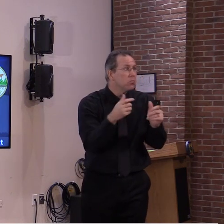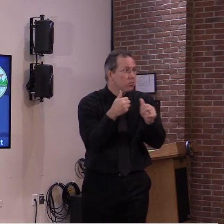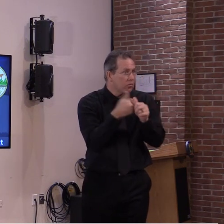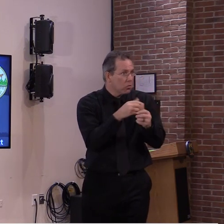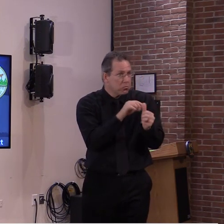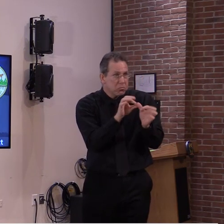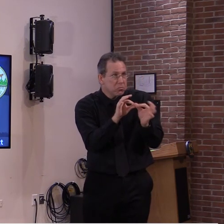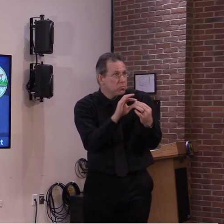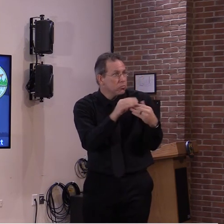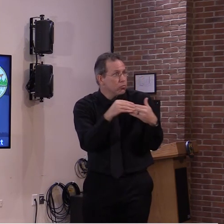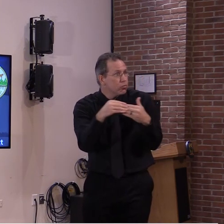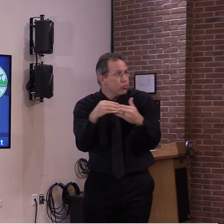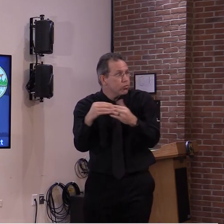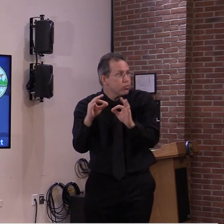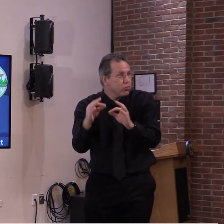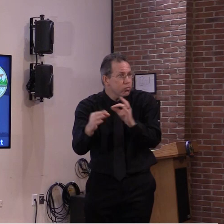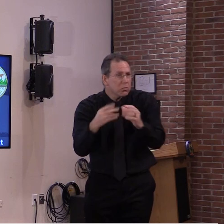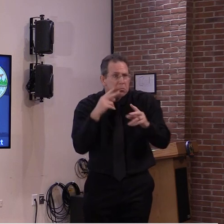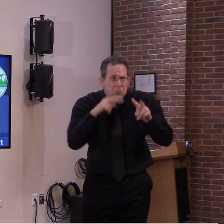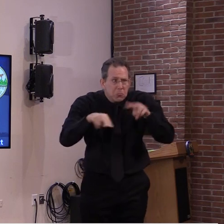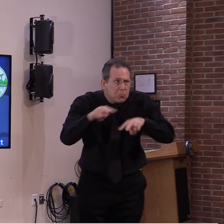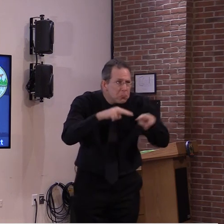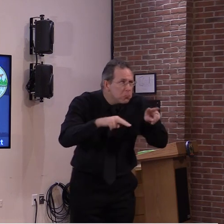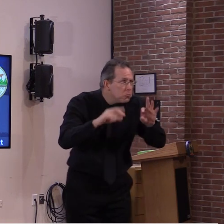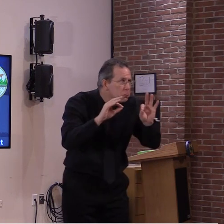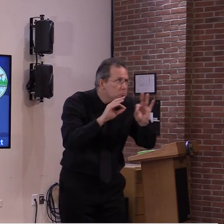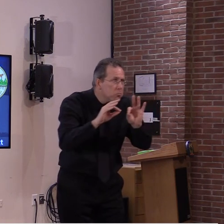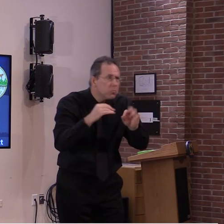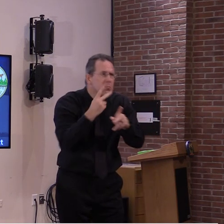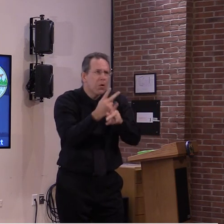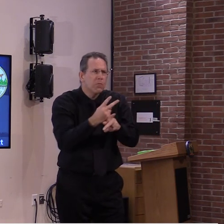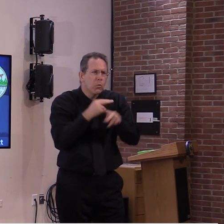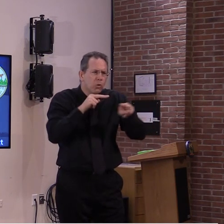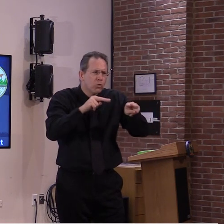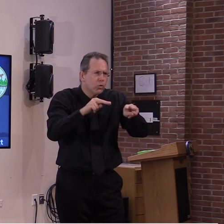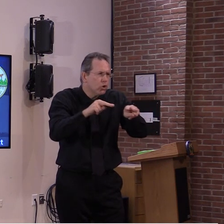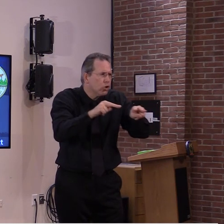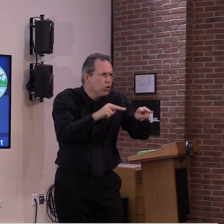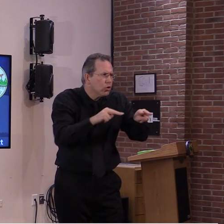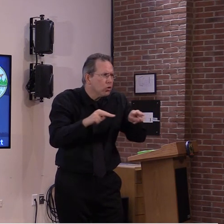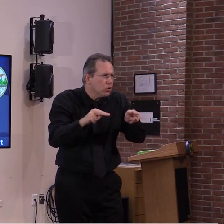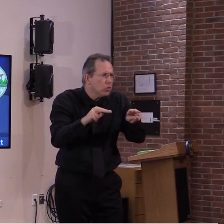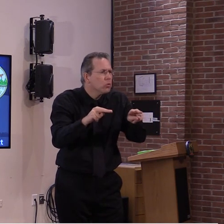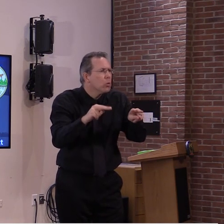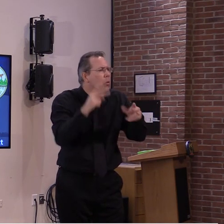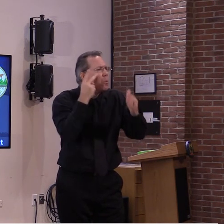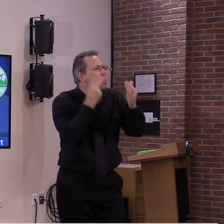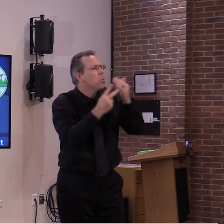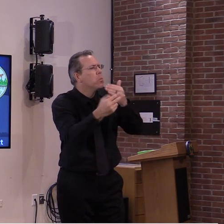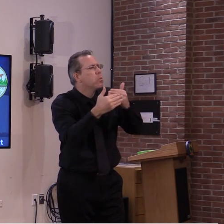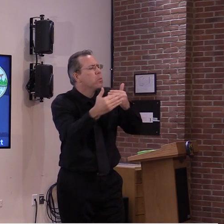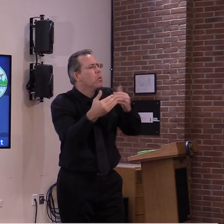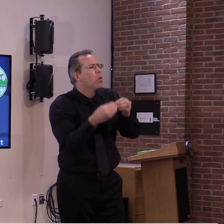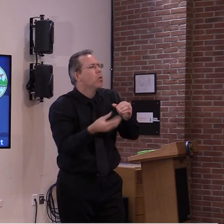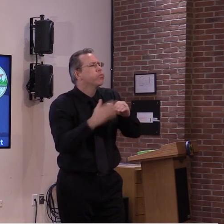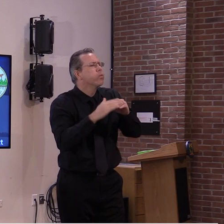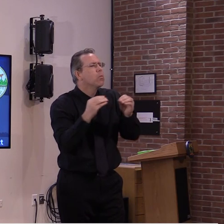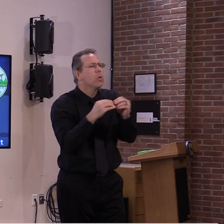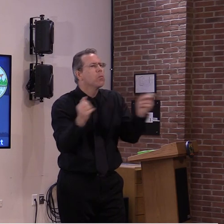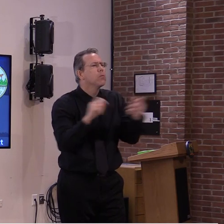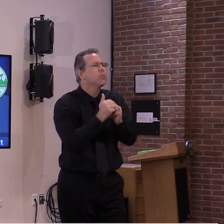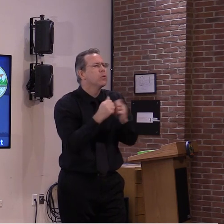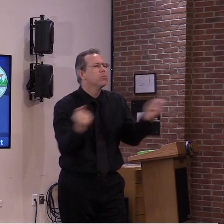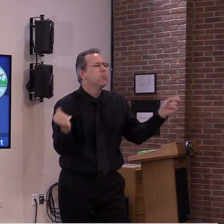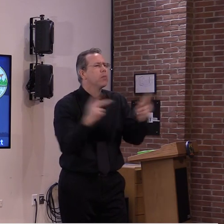that data very carefully and look forward to being able to resume those expanded or more traditional practices. And there will